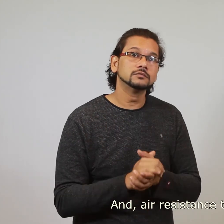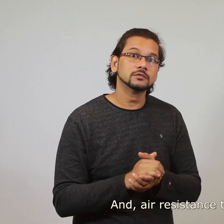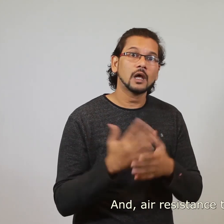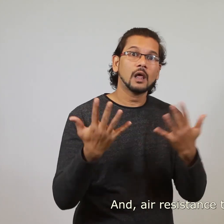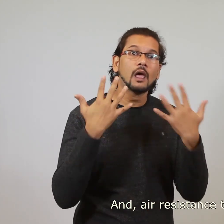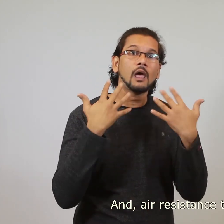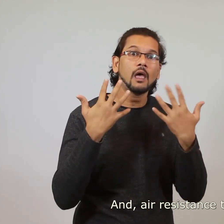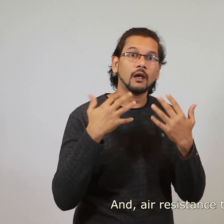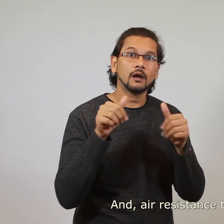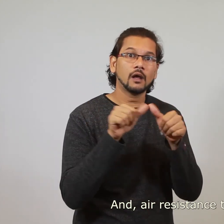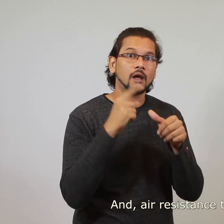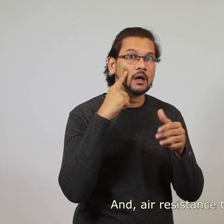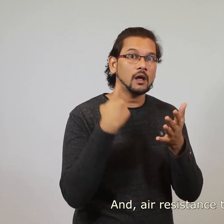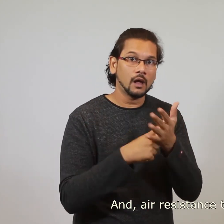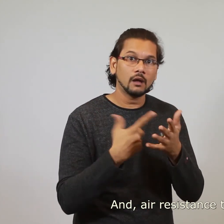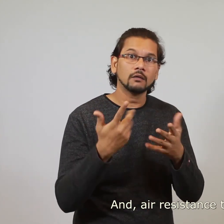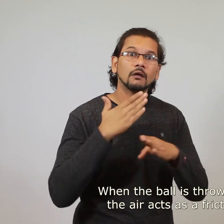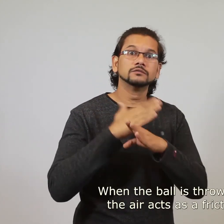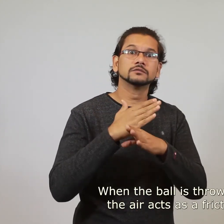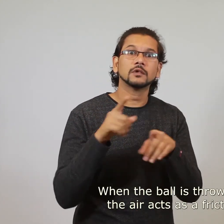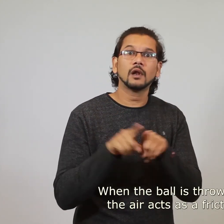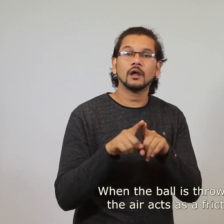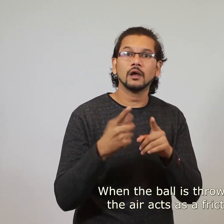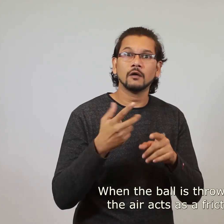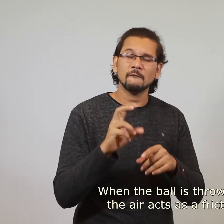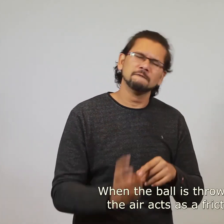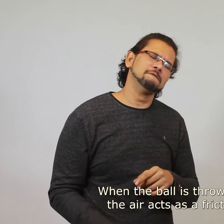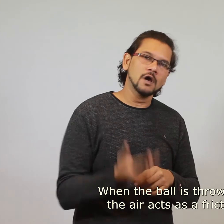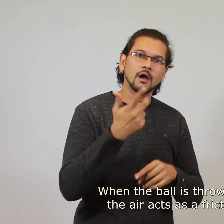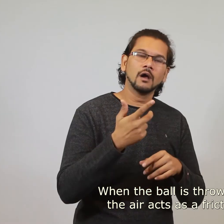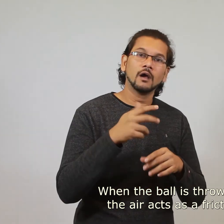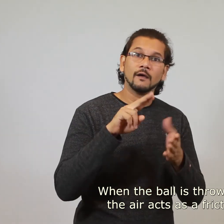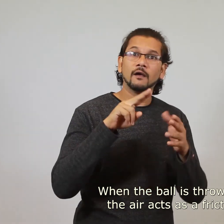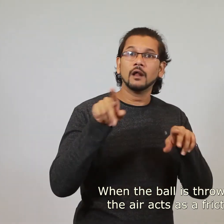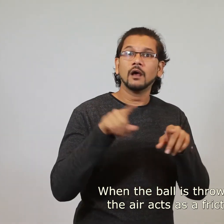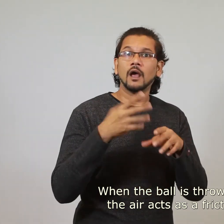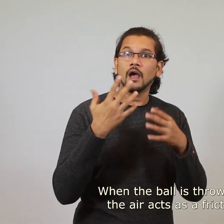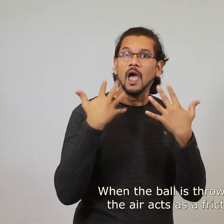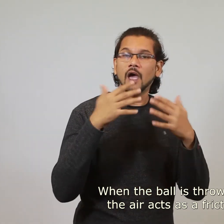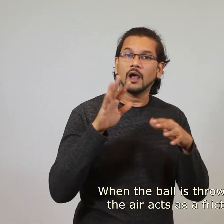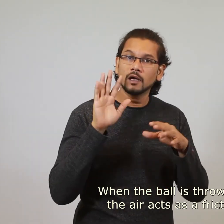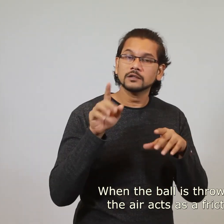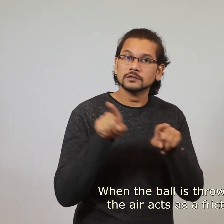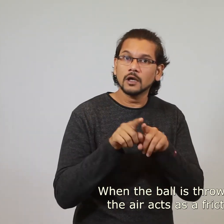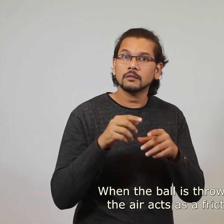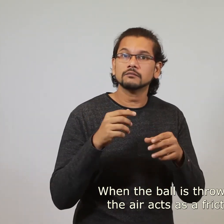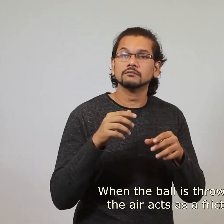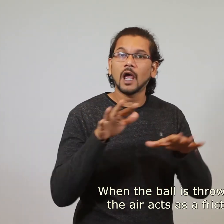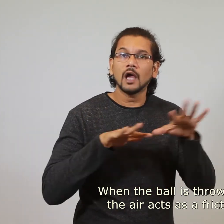And air resistance too. When the ball is thrown up, the air acts as friction,